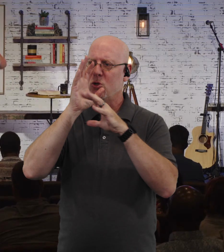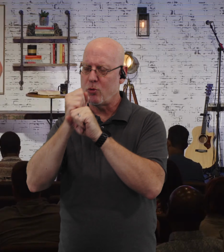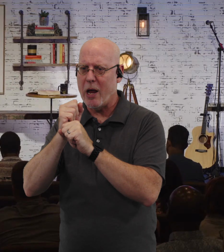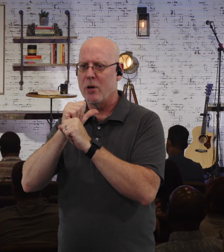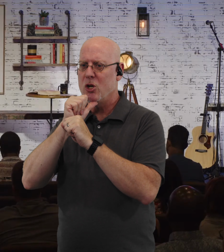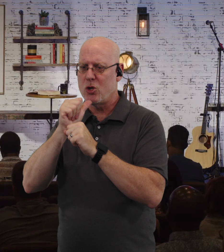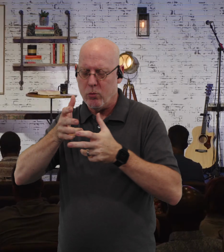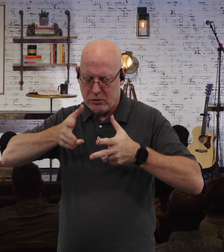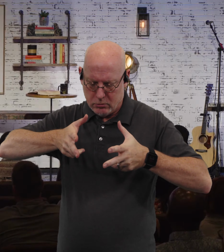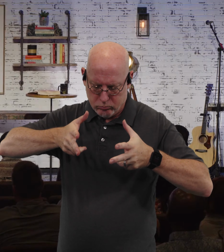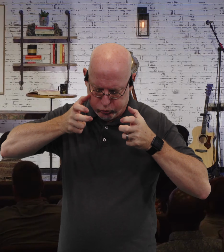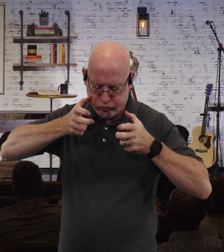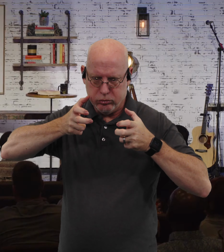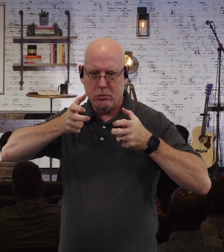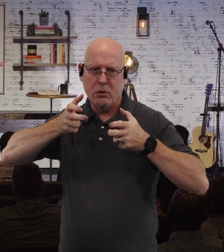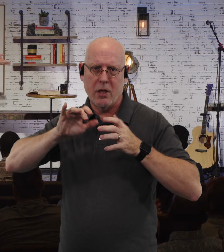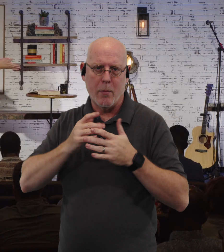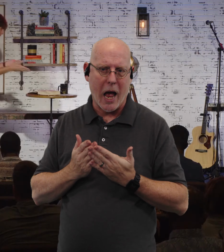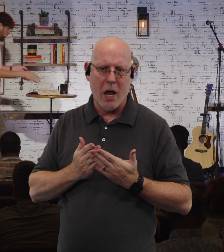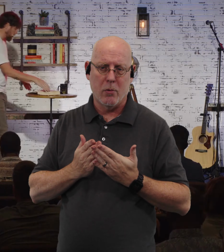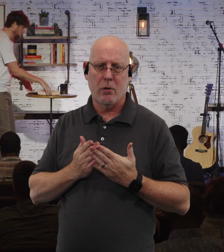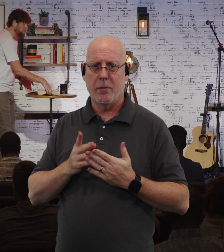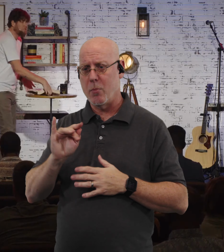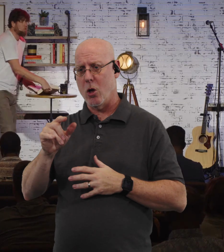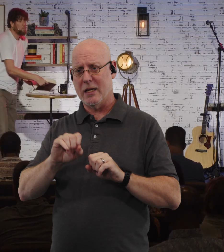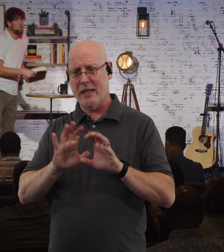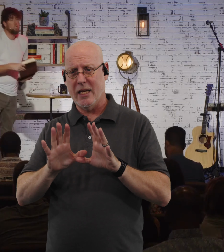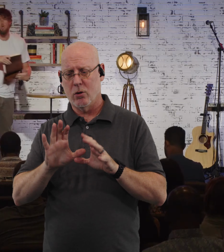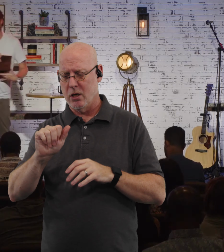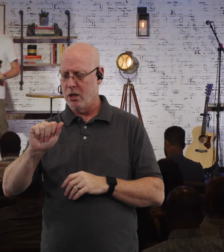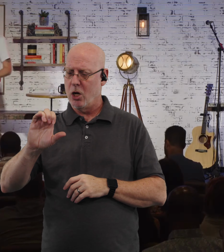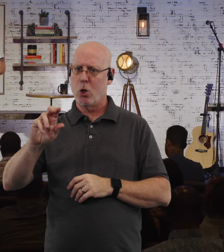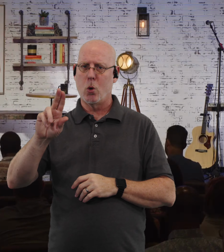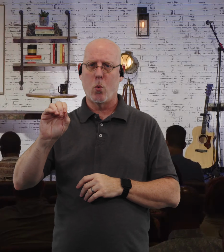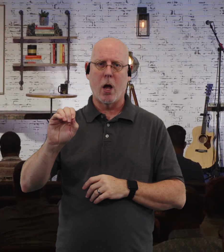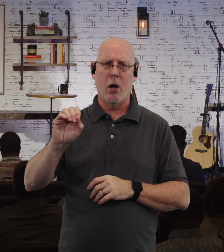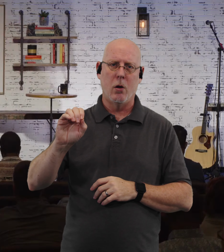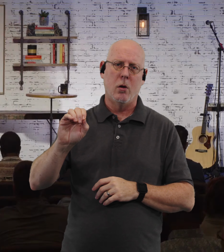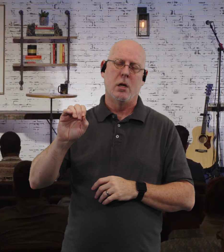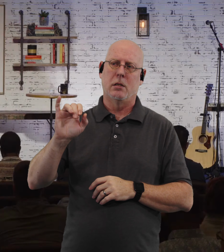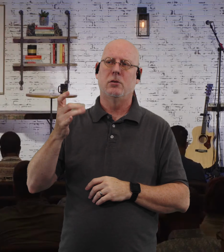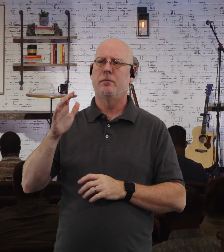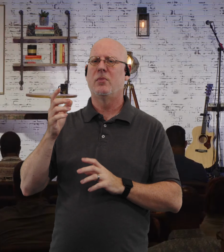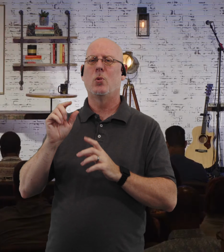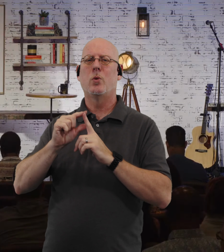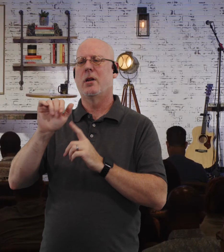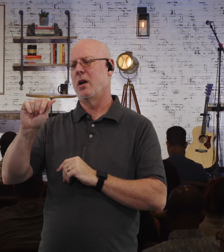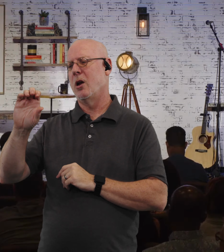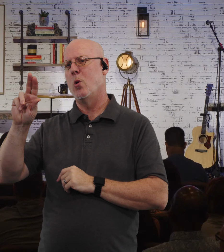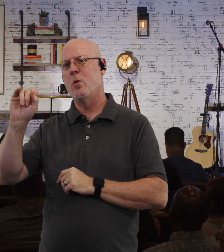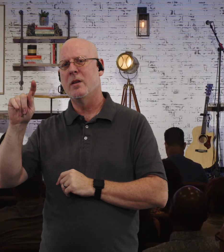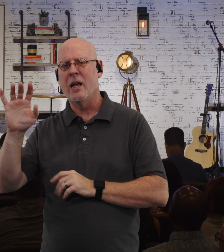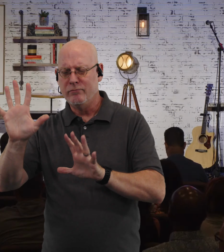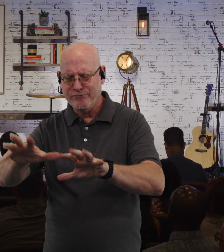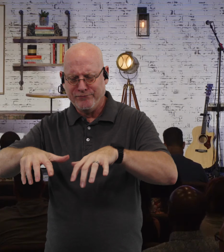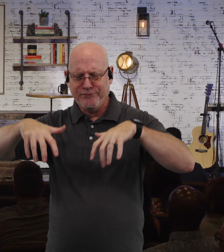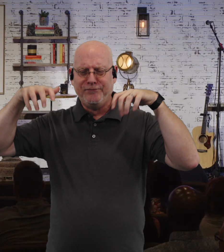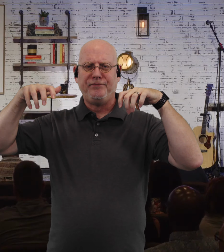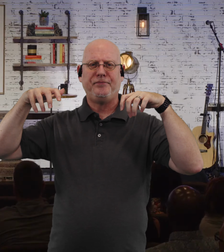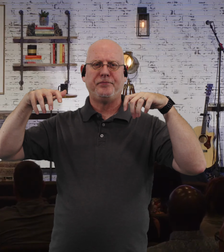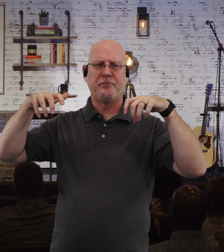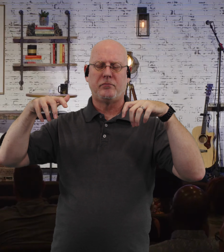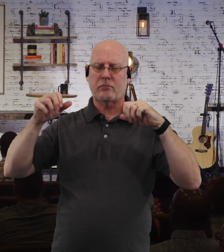distracted that we don't take in to receive. And what Paul is making very clear, he uses the Greek word akouo here. We get acoustic from this. So when you think acoustic amphitheater, it's